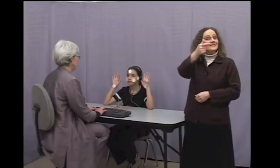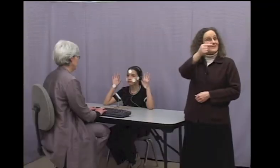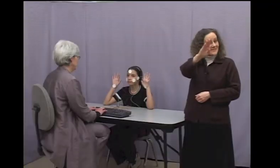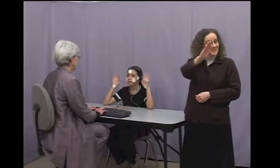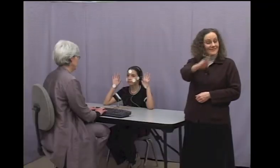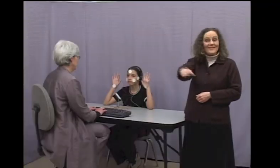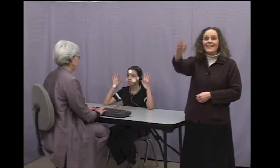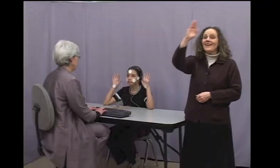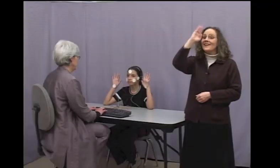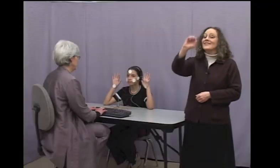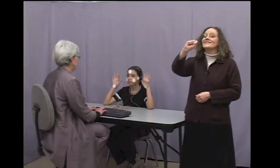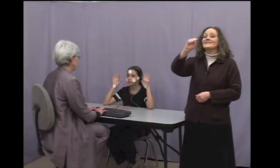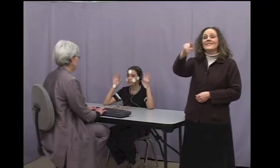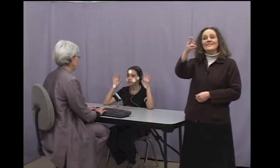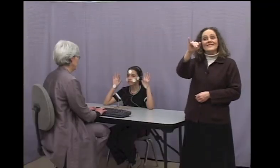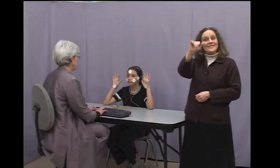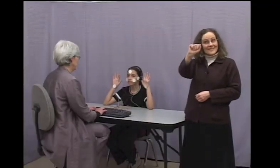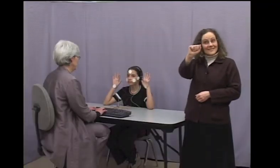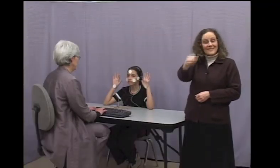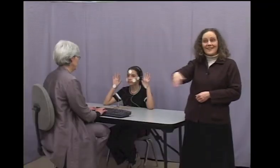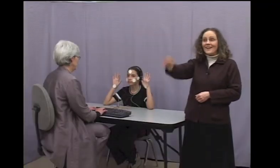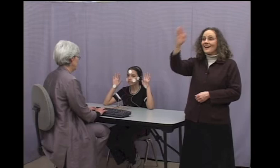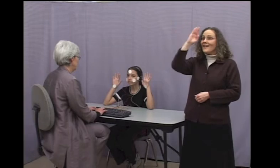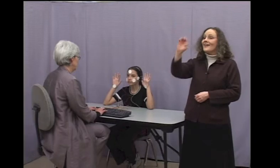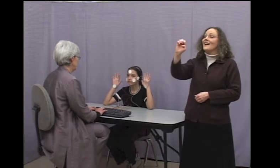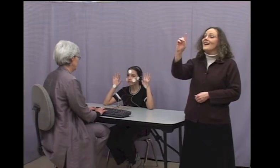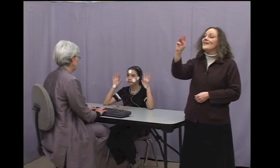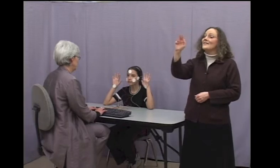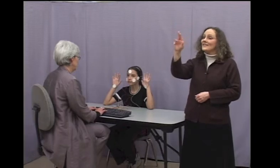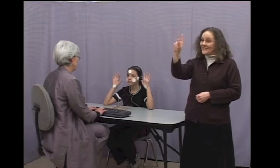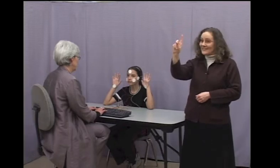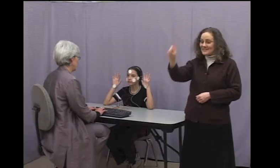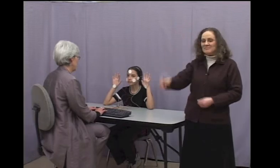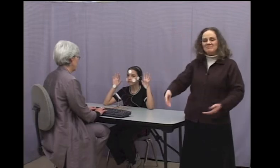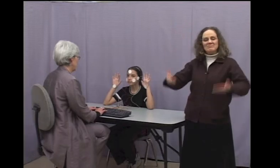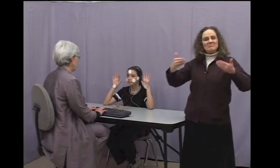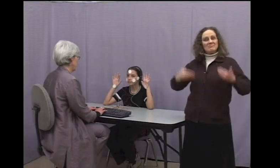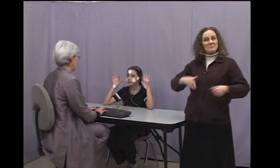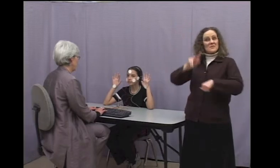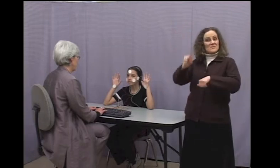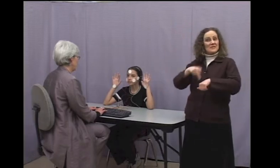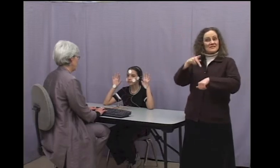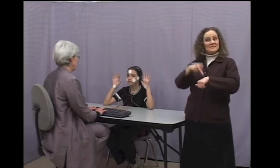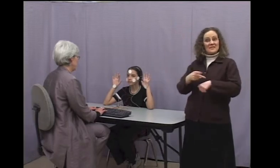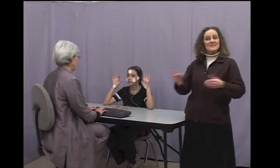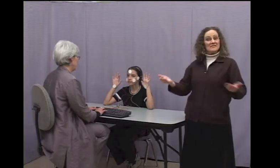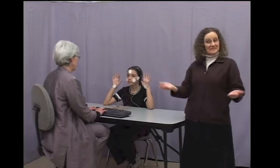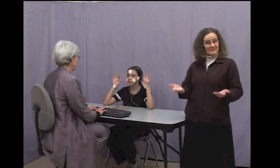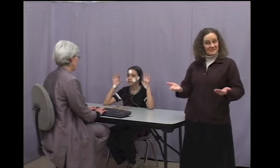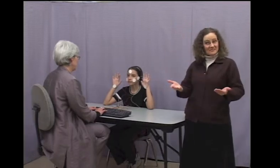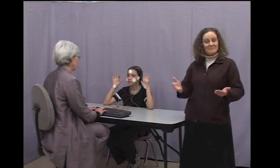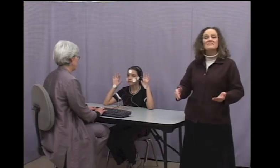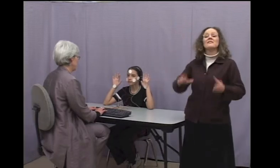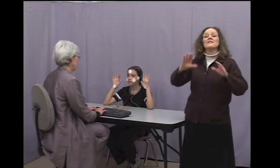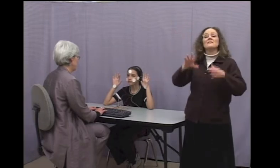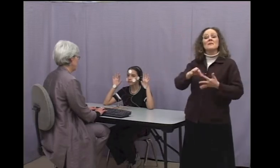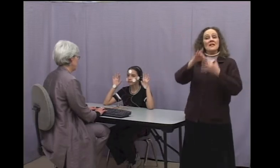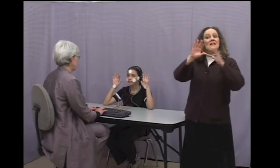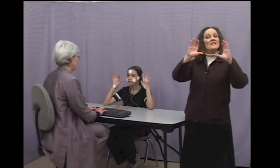Hello, AGB, Sophia, Edward. I am the principal here. Welcome to the special class for hearing children. We